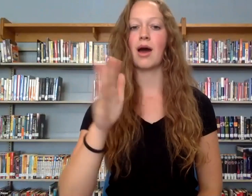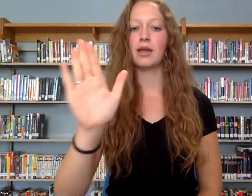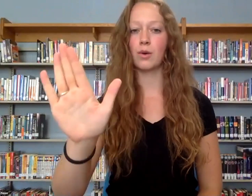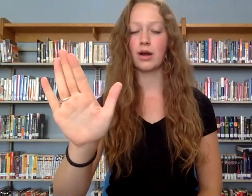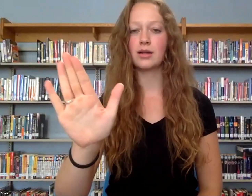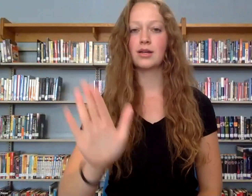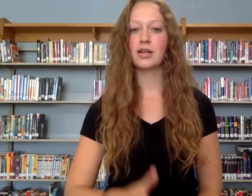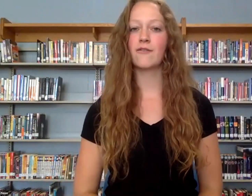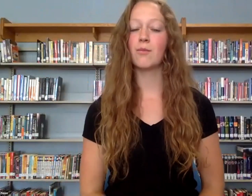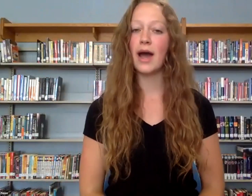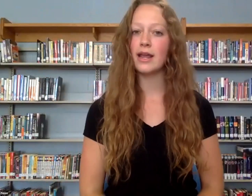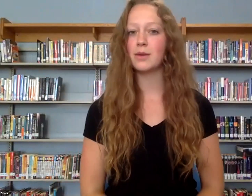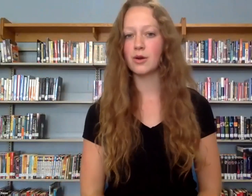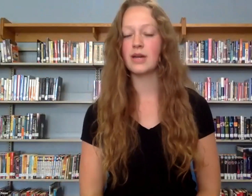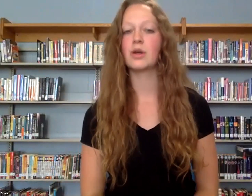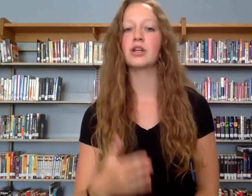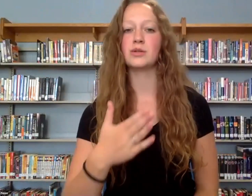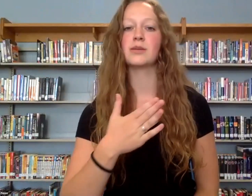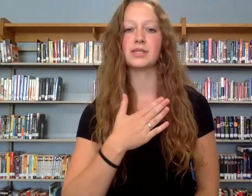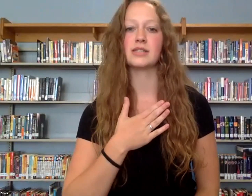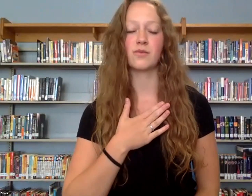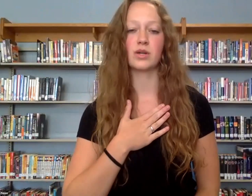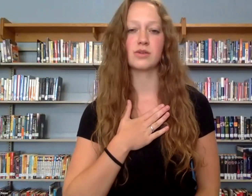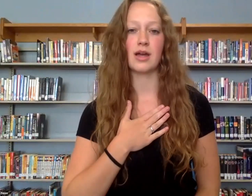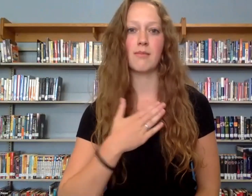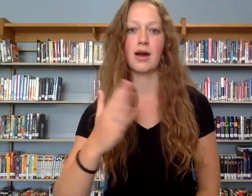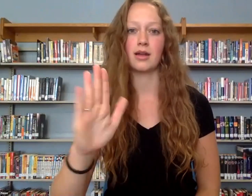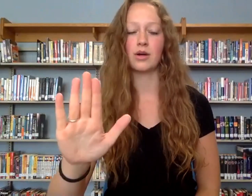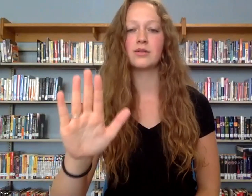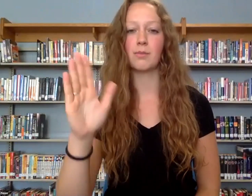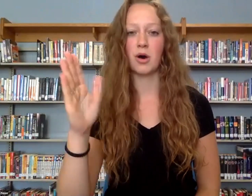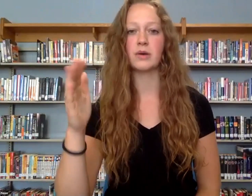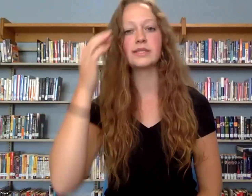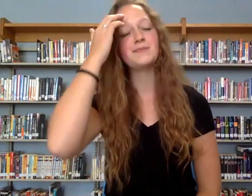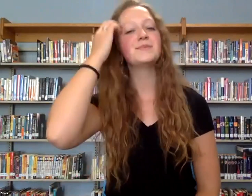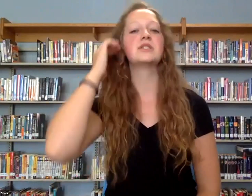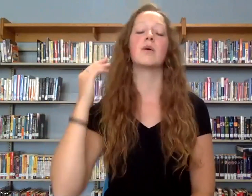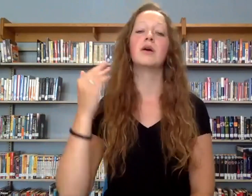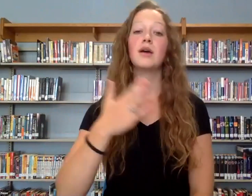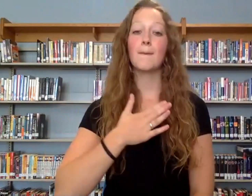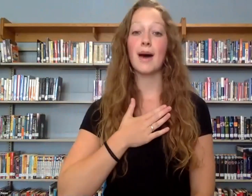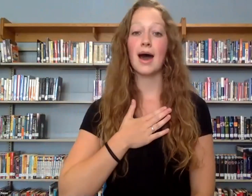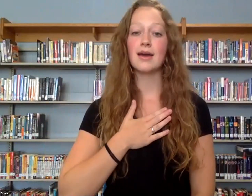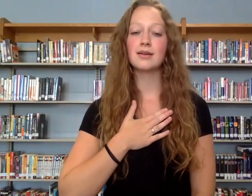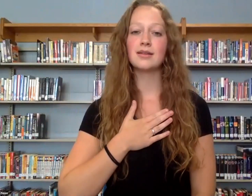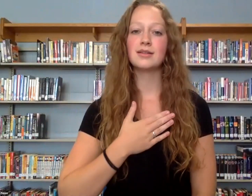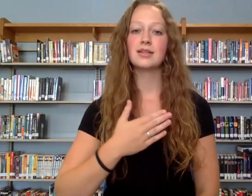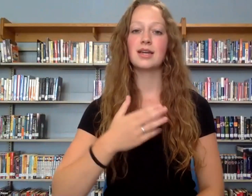your. Now for my name and your name, we're going to use the possessive ones, right? My and your, the palms. So my, and